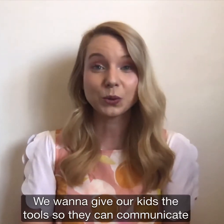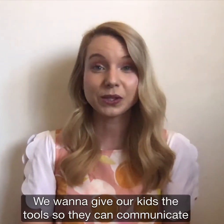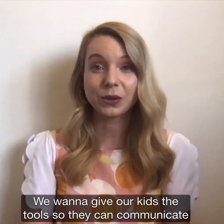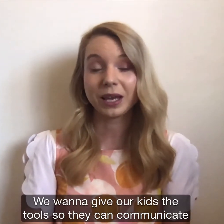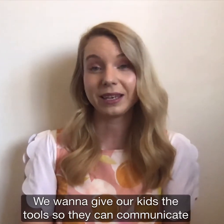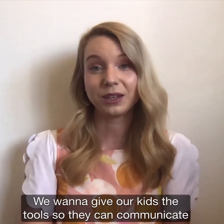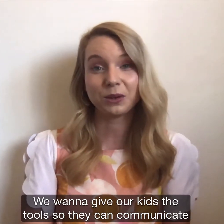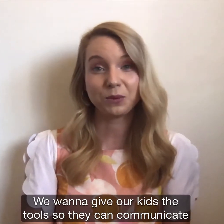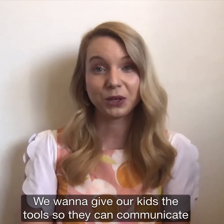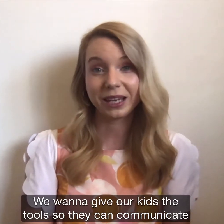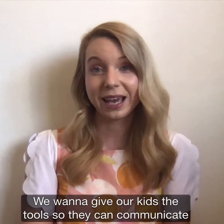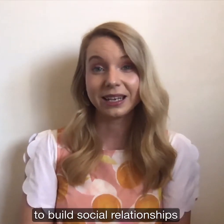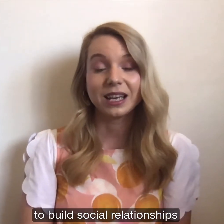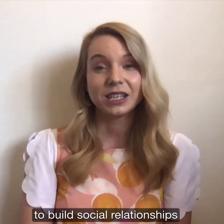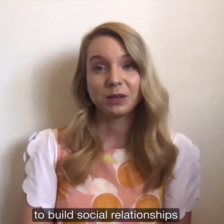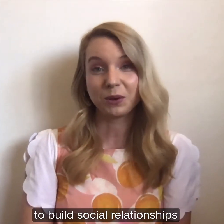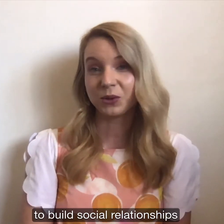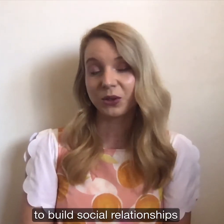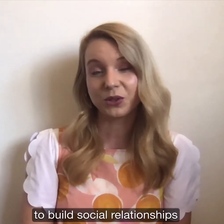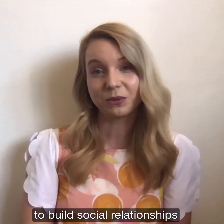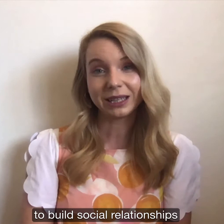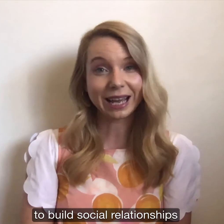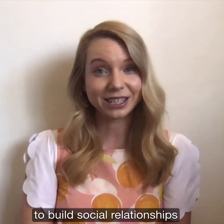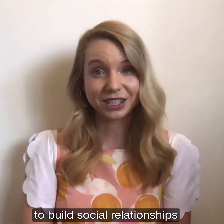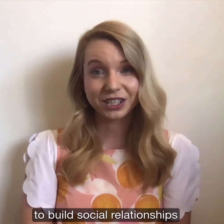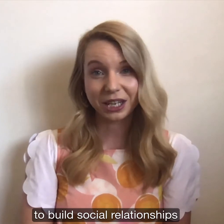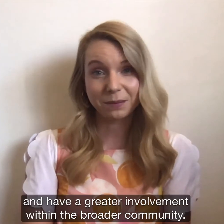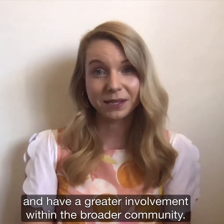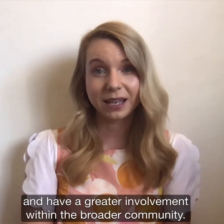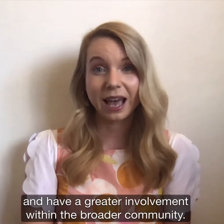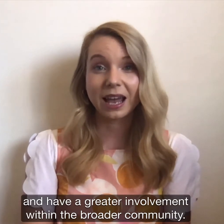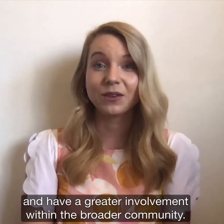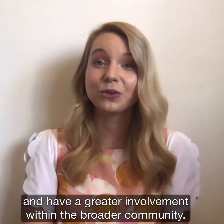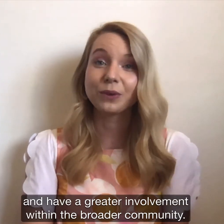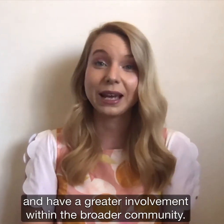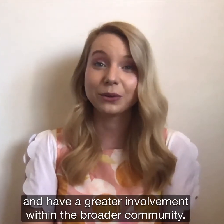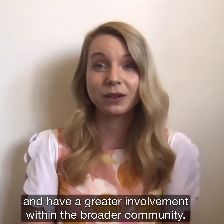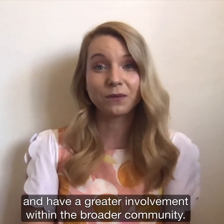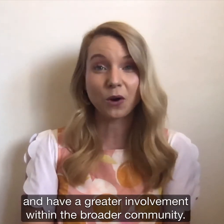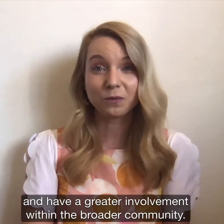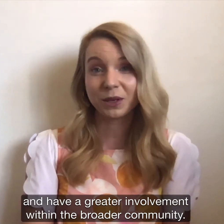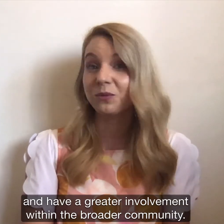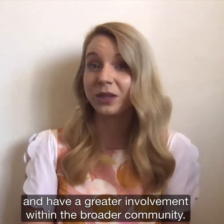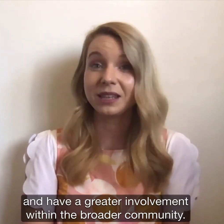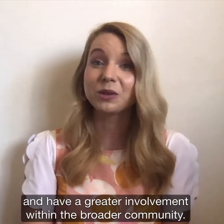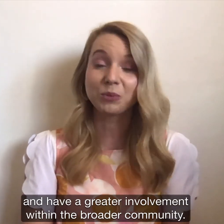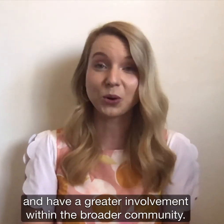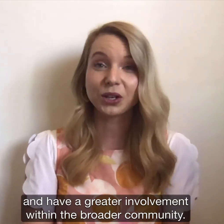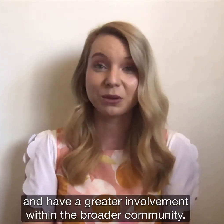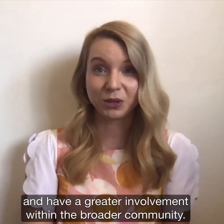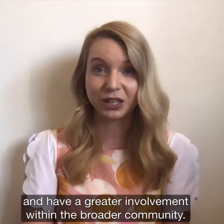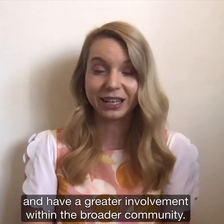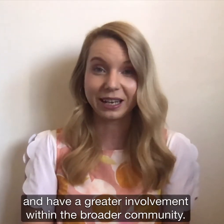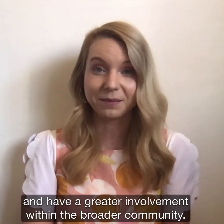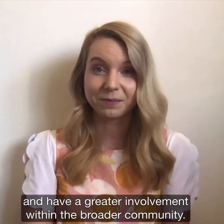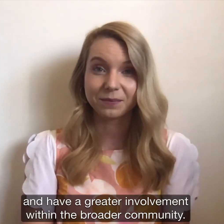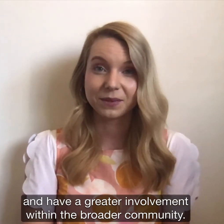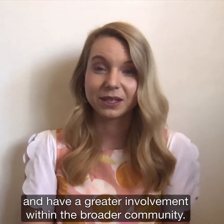so they can communicate to build social relationships and have a greater involvement within the broader community.